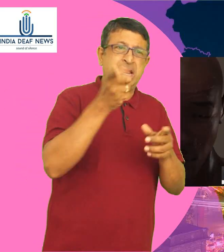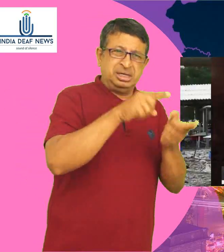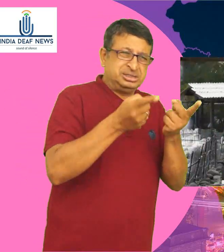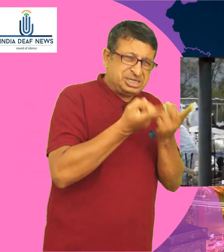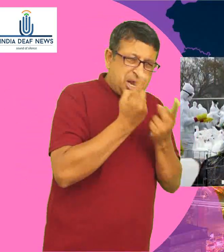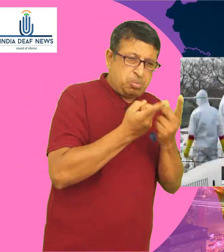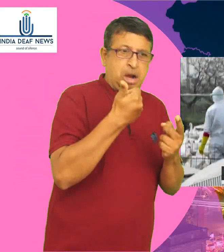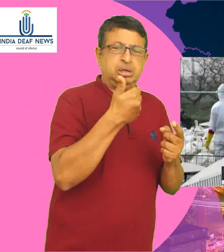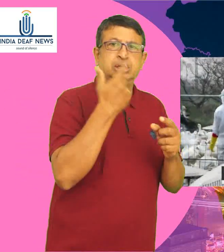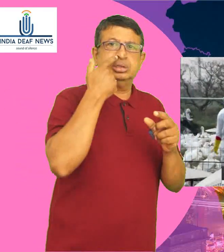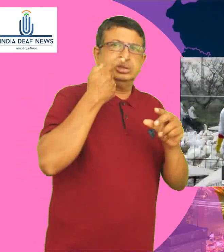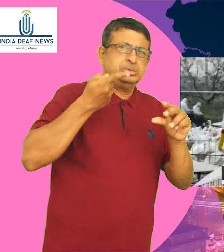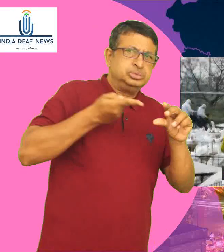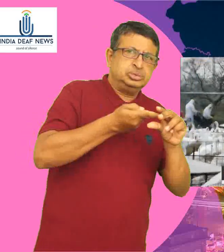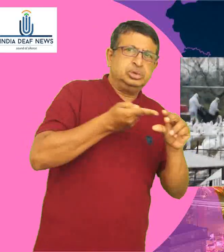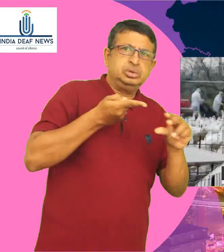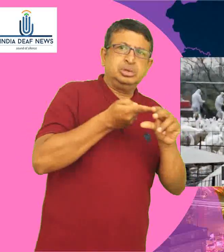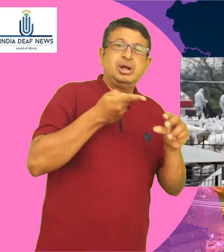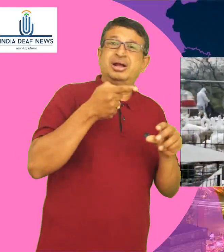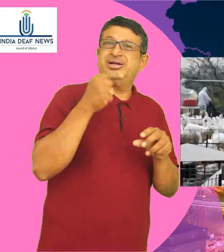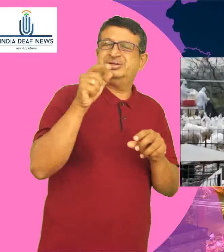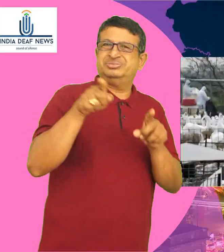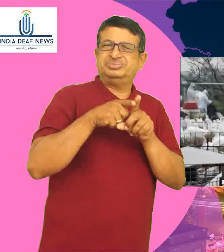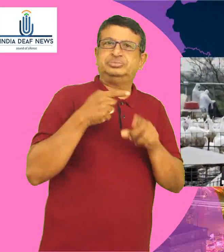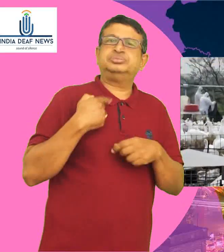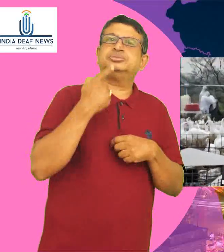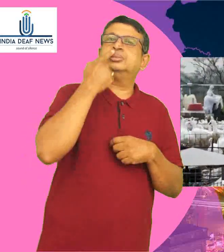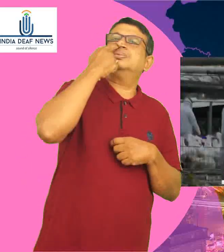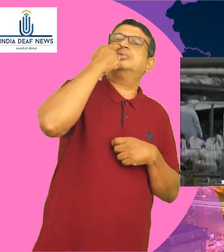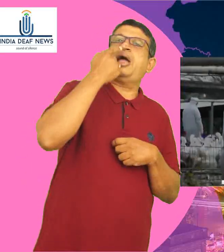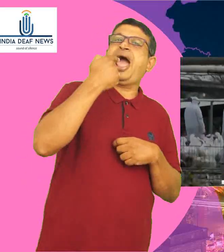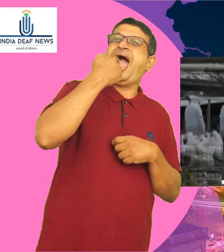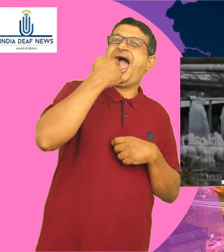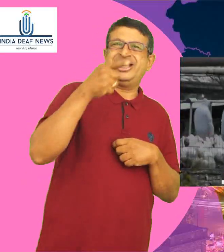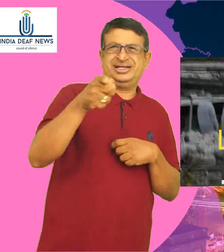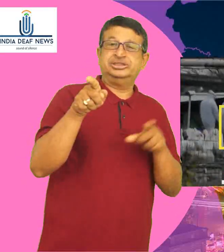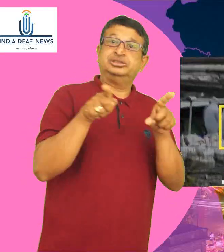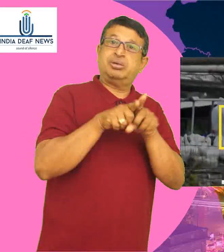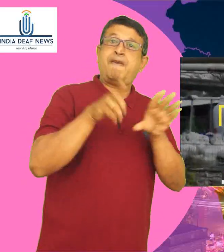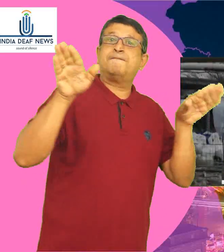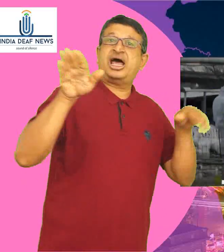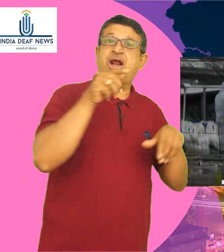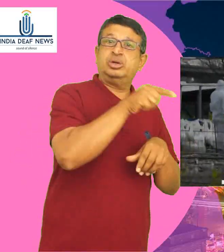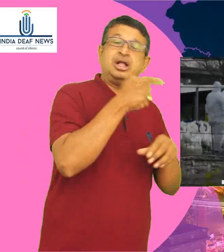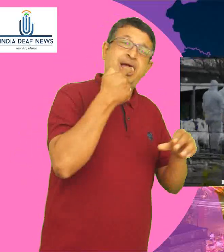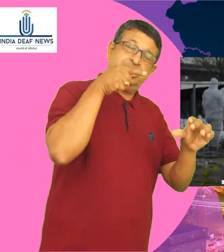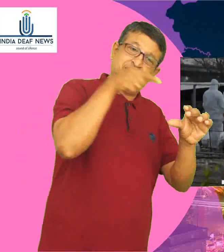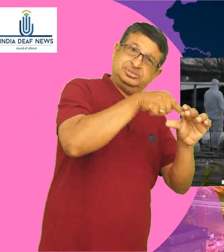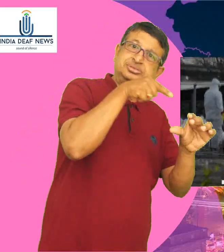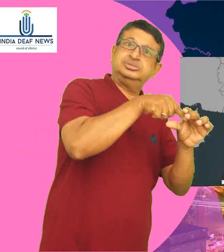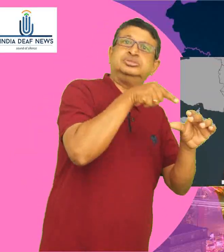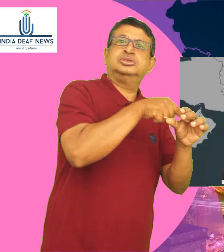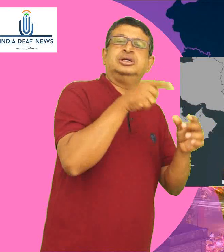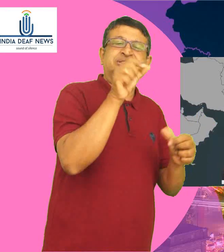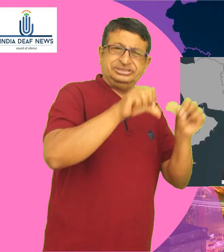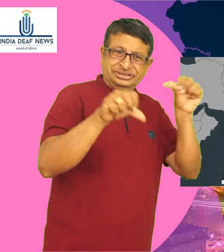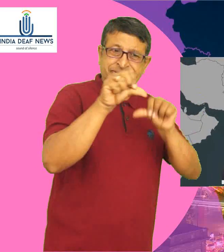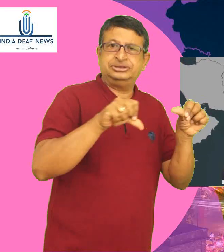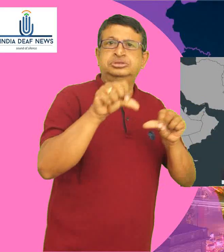seizures. But how can bird flu be prevented? Carnage may be the only option. In India, at least 6 states